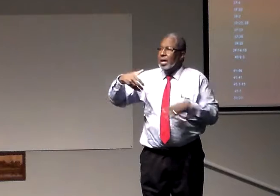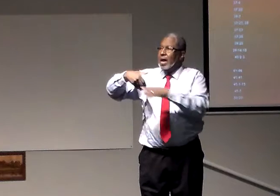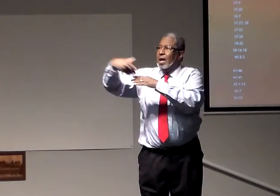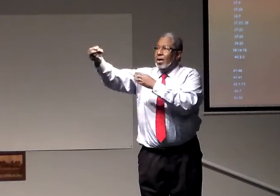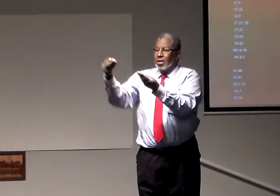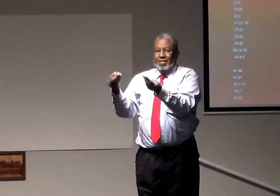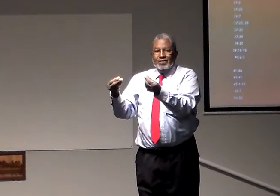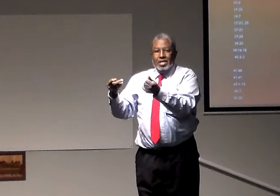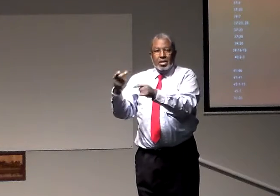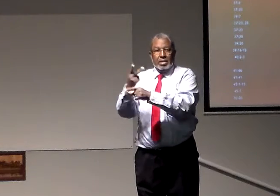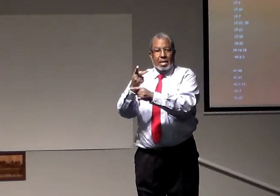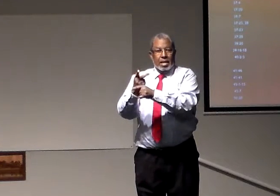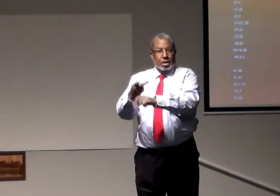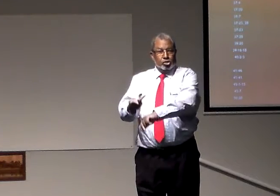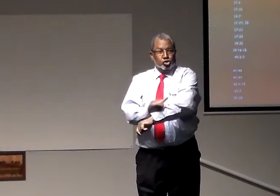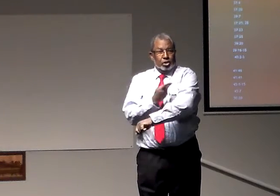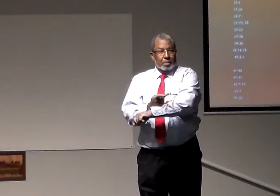If he had 11 brothers, there.